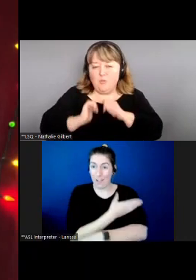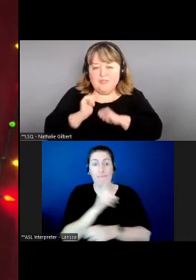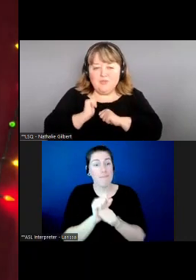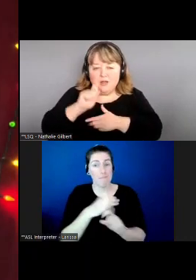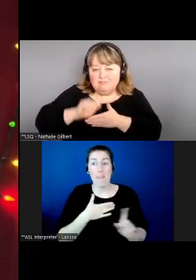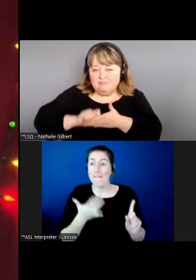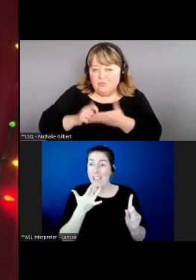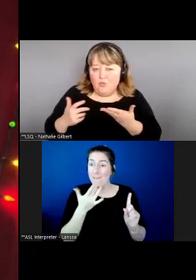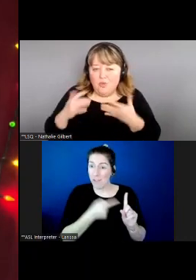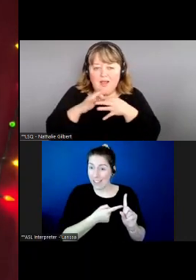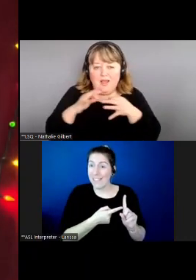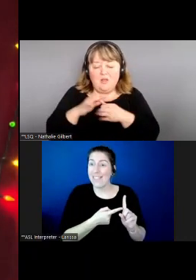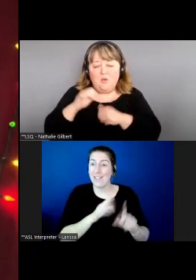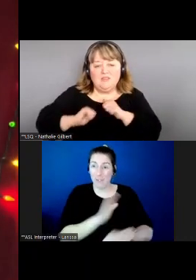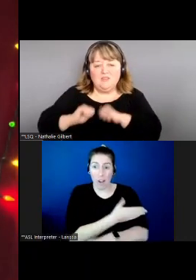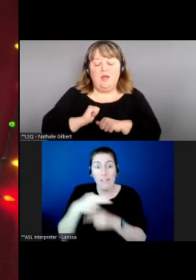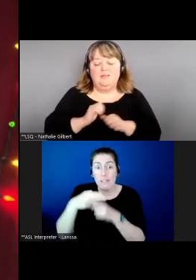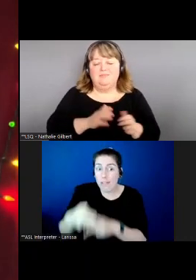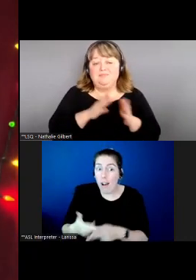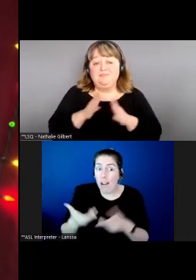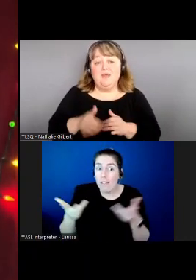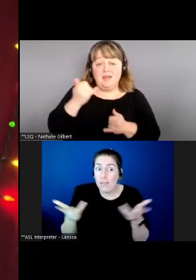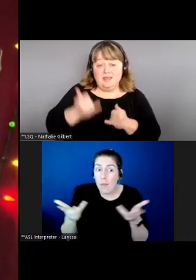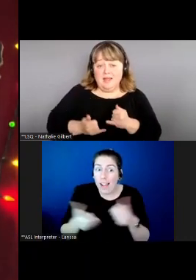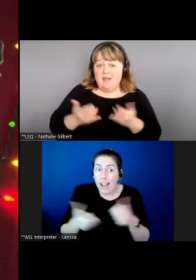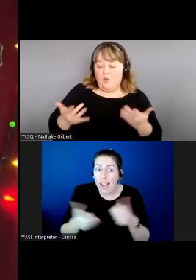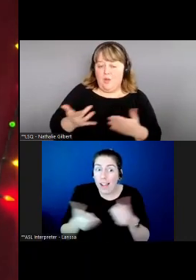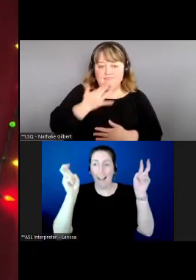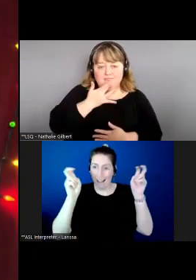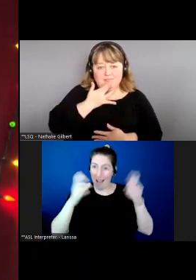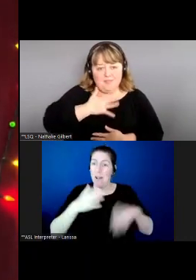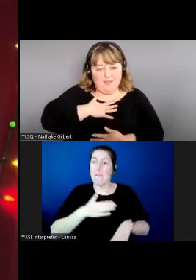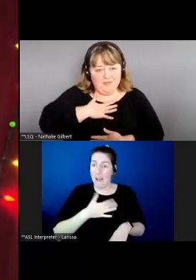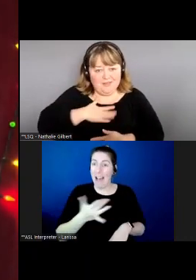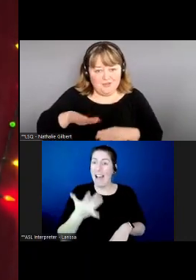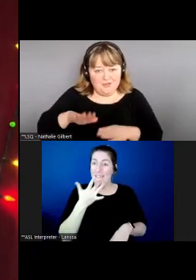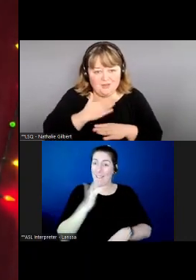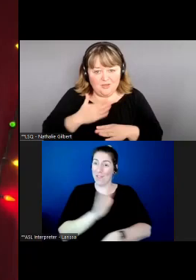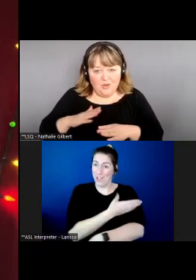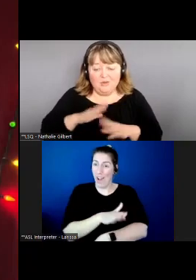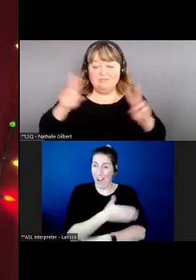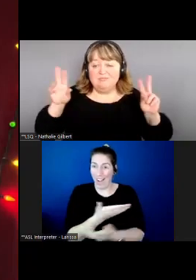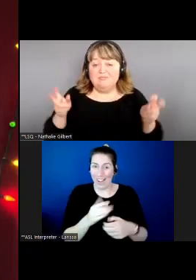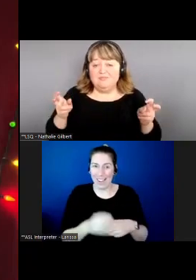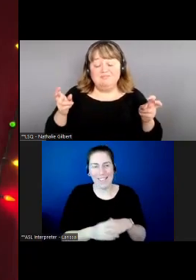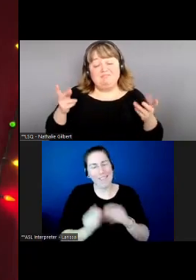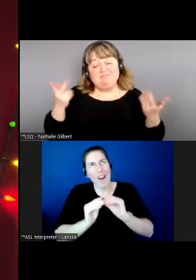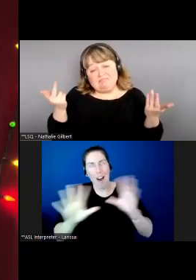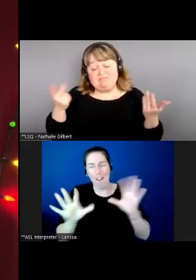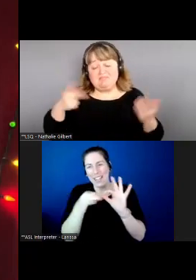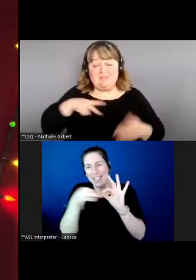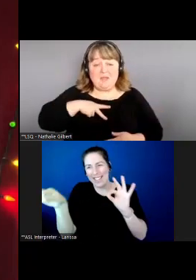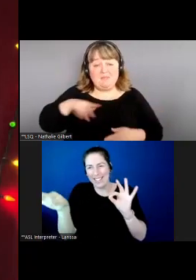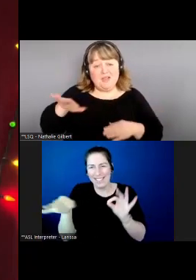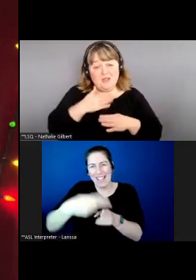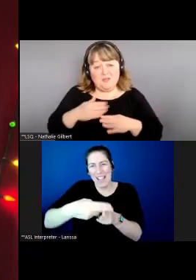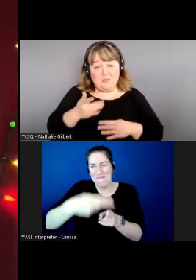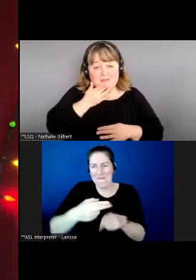it called? It's called My Favorite Song. Yeah, we go with the obvious song titles. It's just how